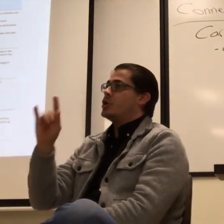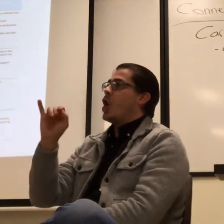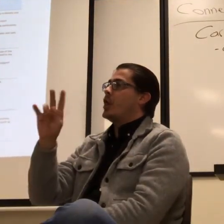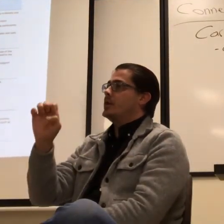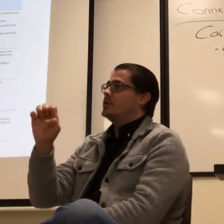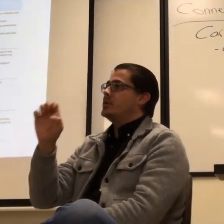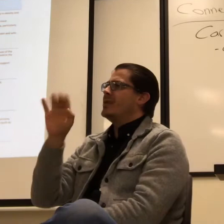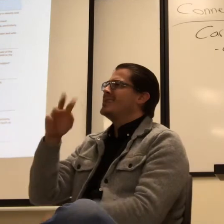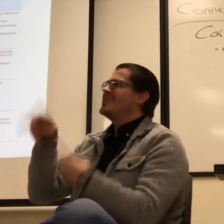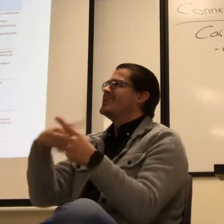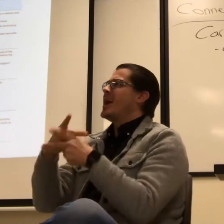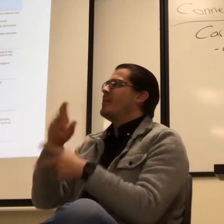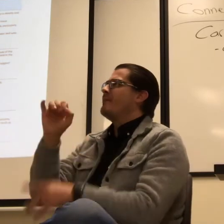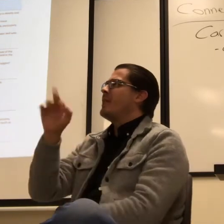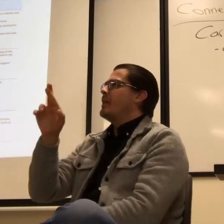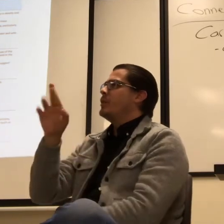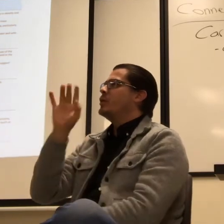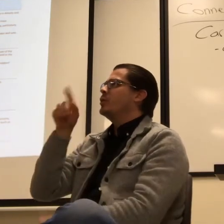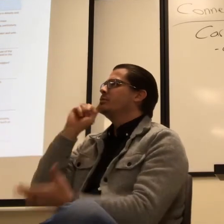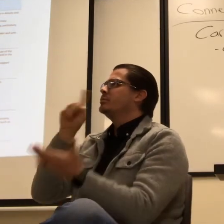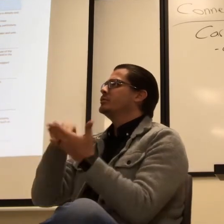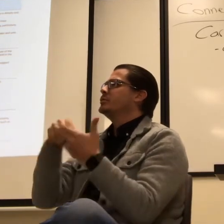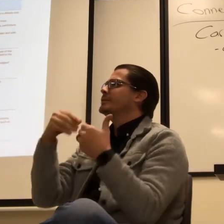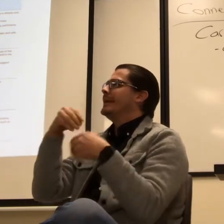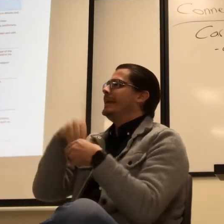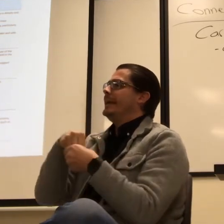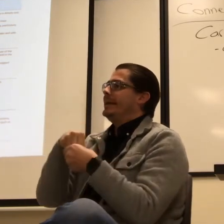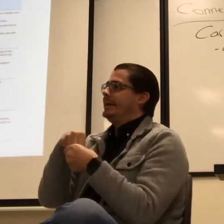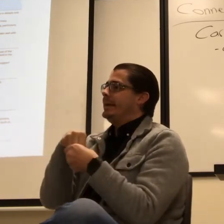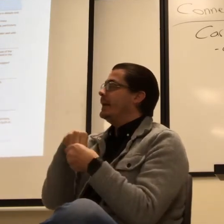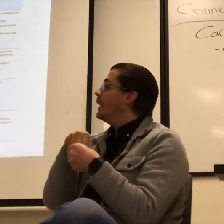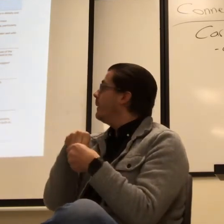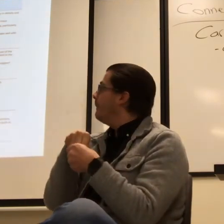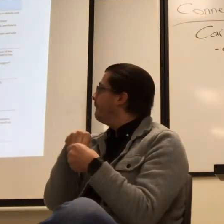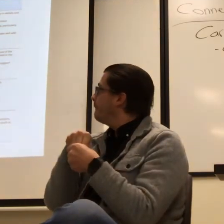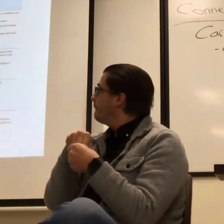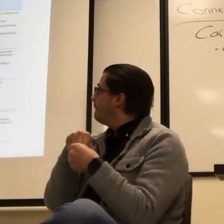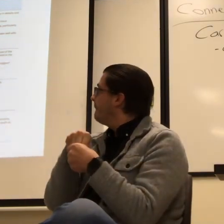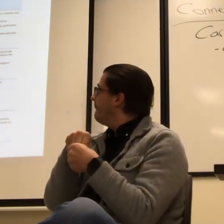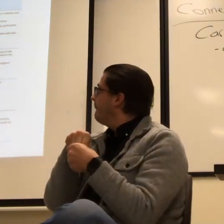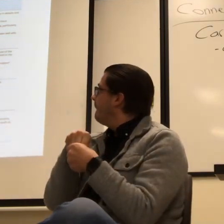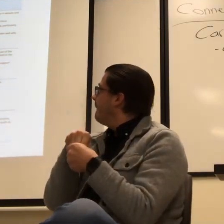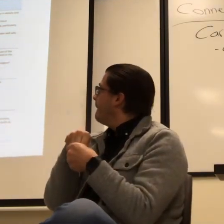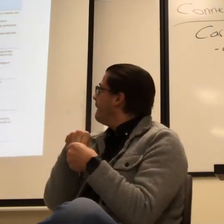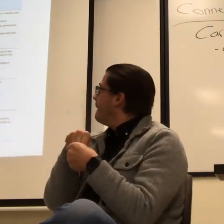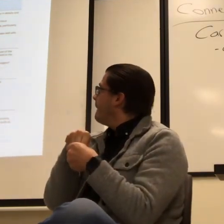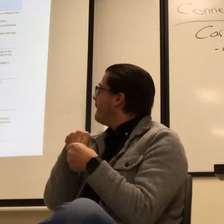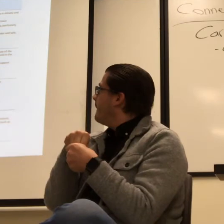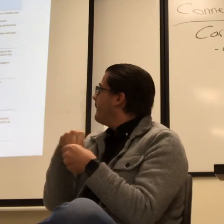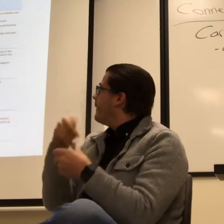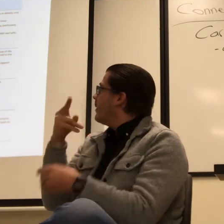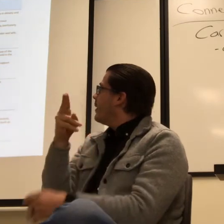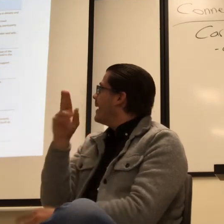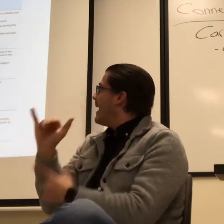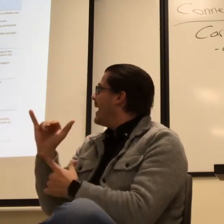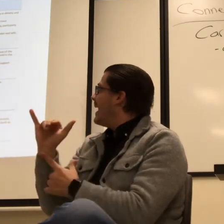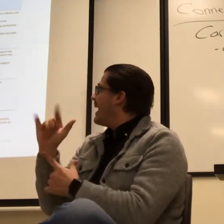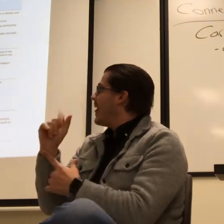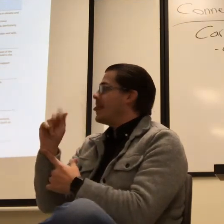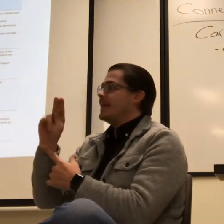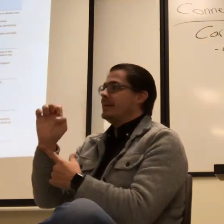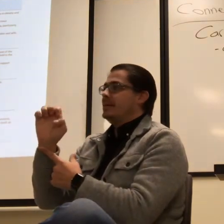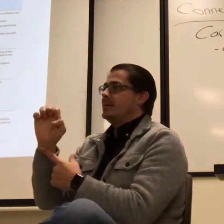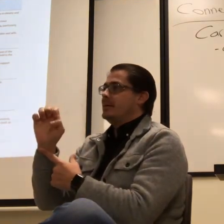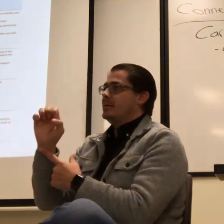are the type of fiber you would see in hyaline cartilage. I'll put hyaline